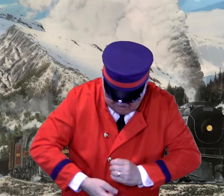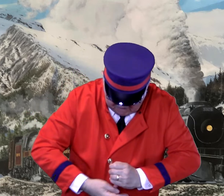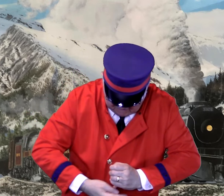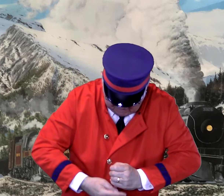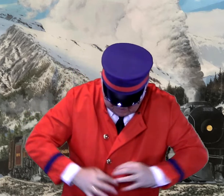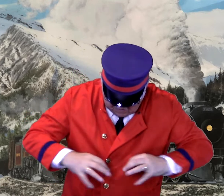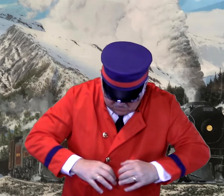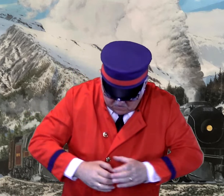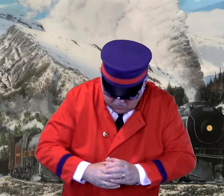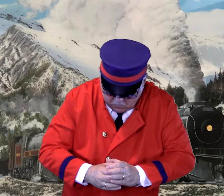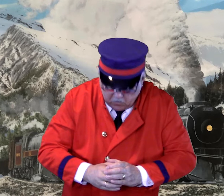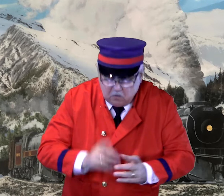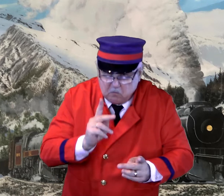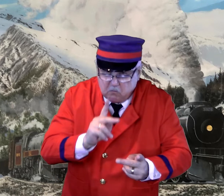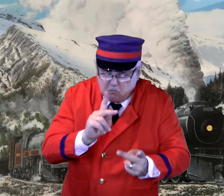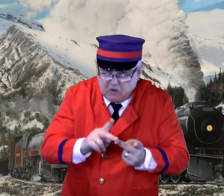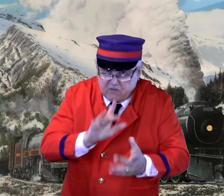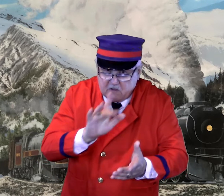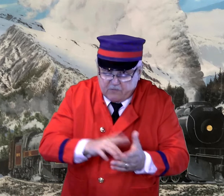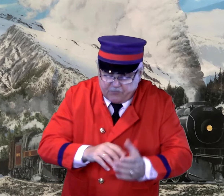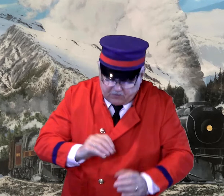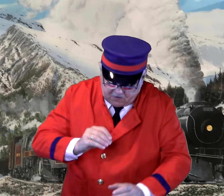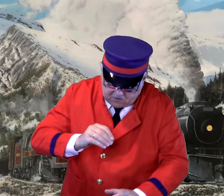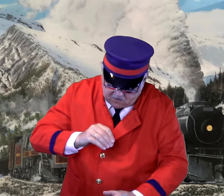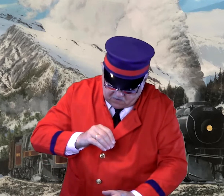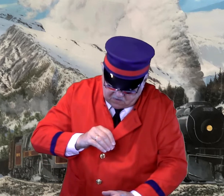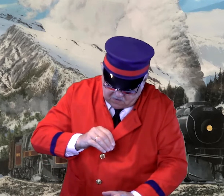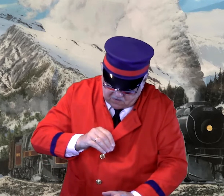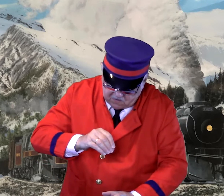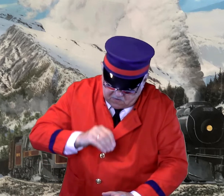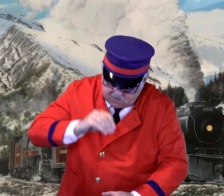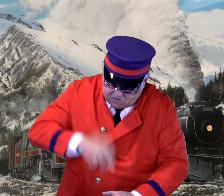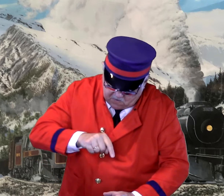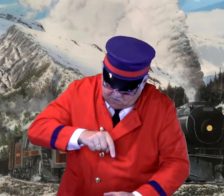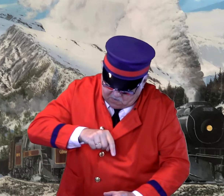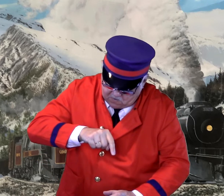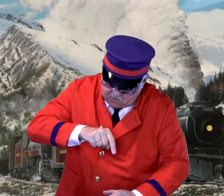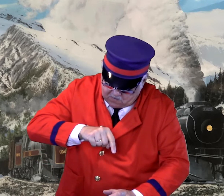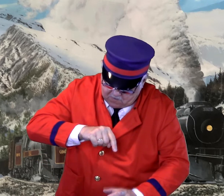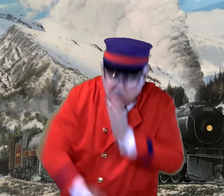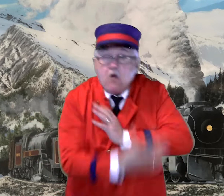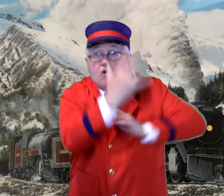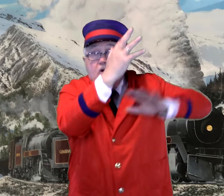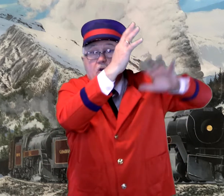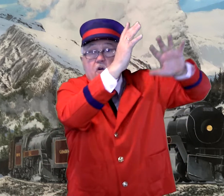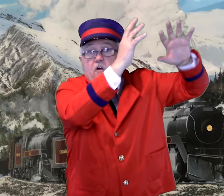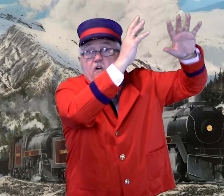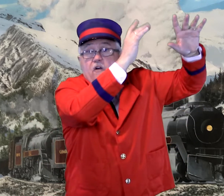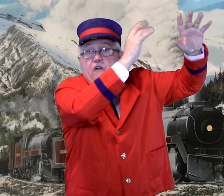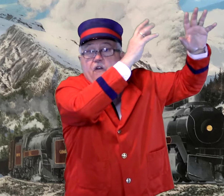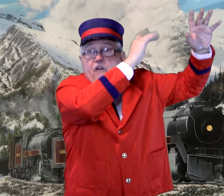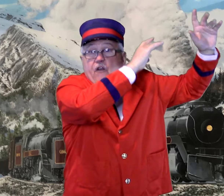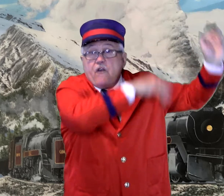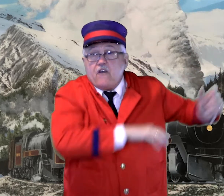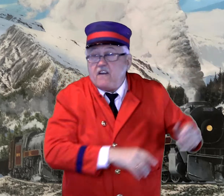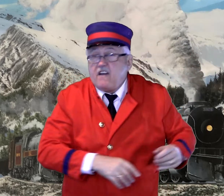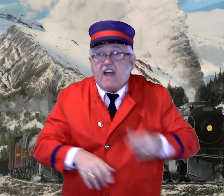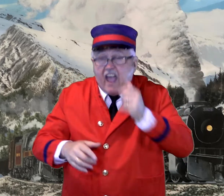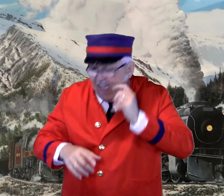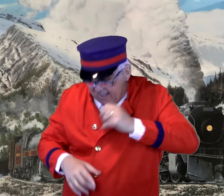and the water washing down the sides of the bowl, he would fold it all up and try and throw it down to keep it dry and have it blow away in the wind. This was